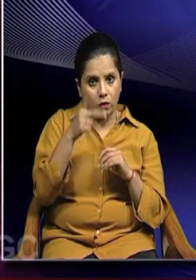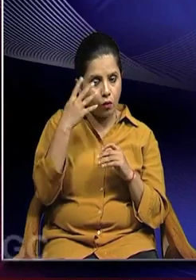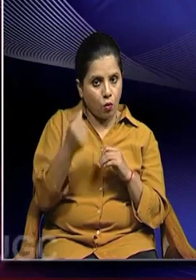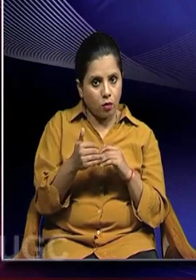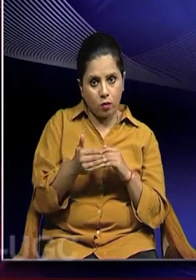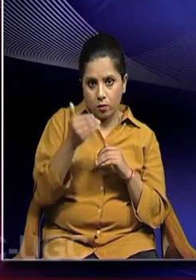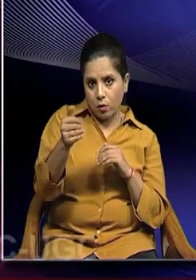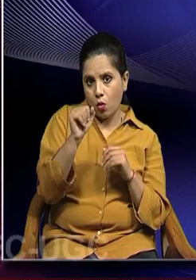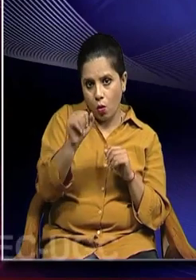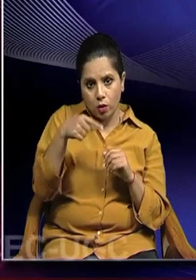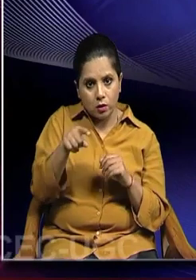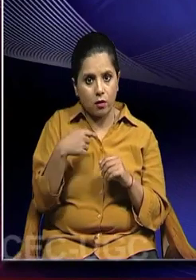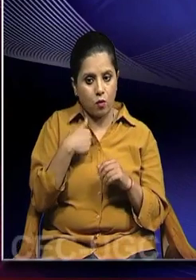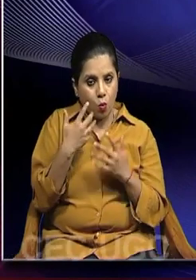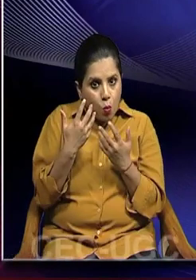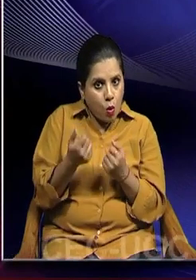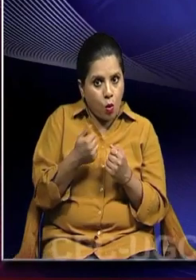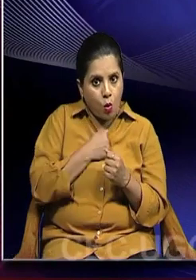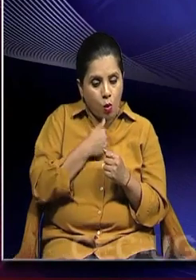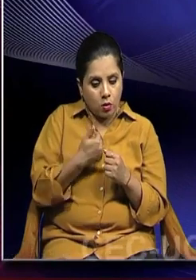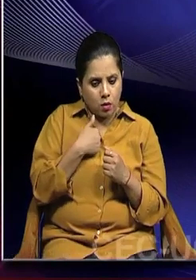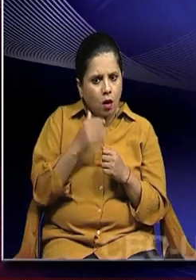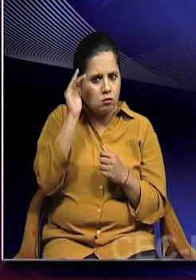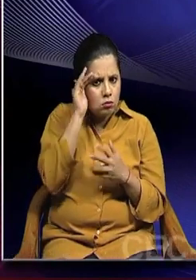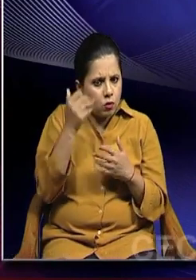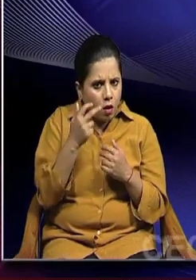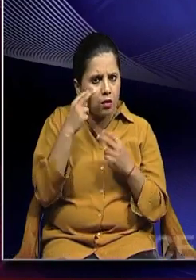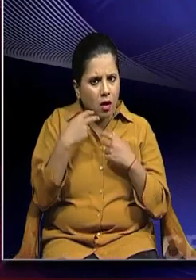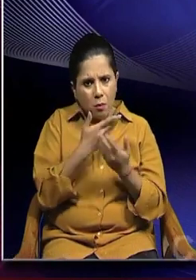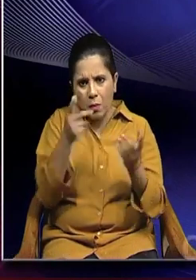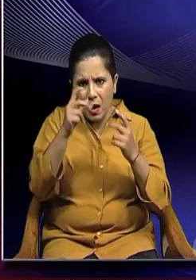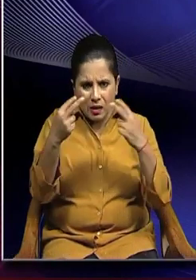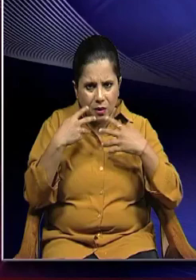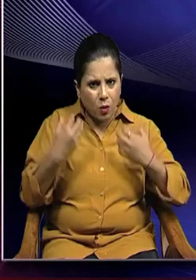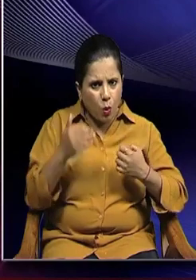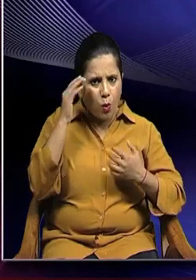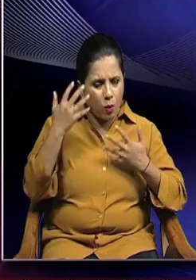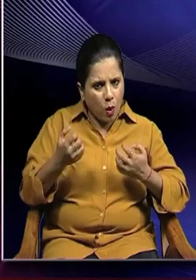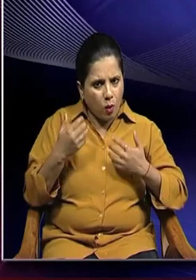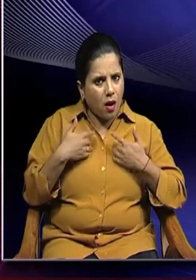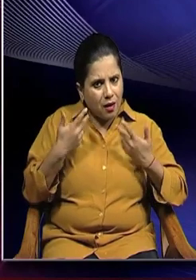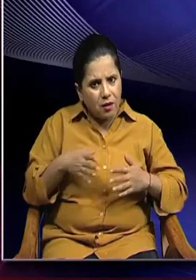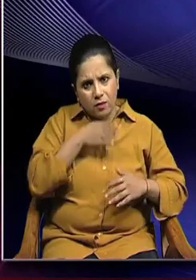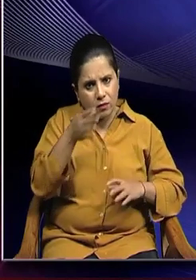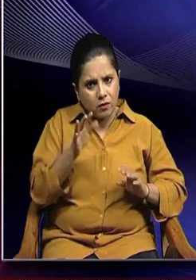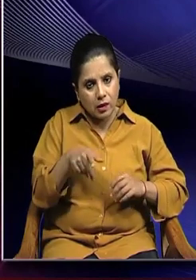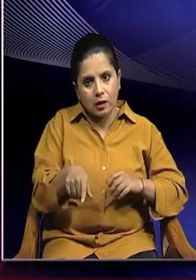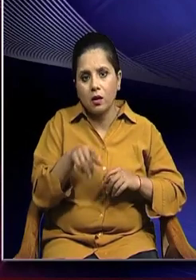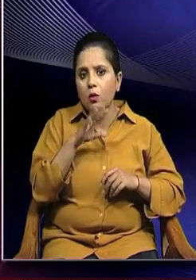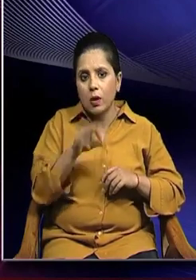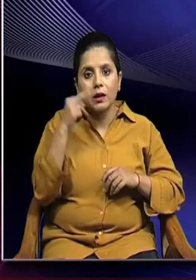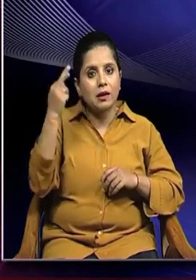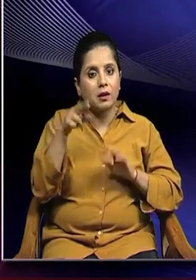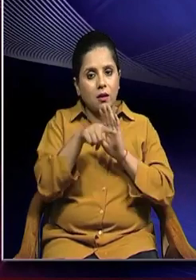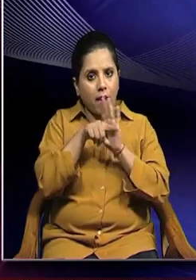You find yourself, you want yourself to be heard at any cost, and that is why the negative energy reduces